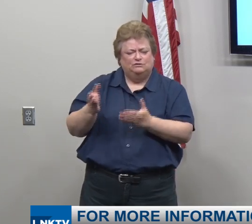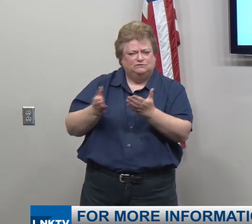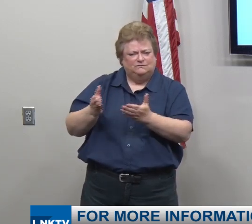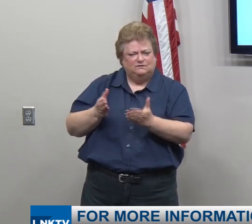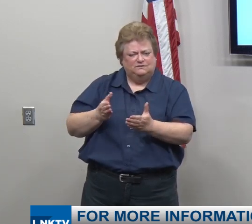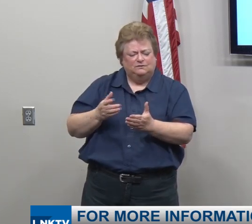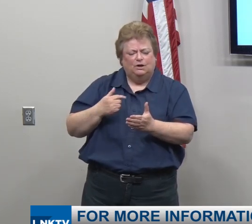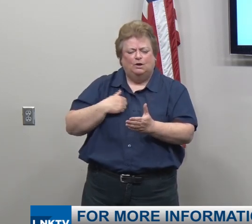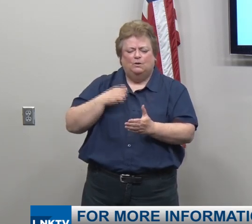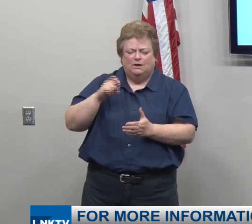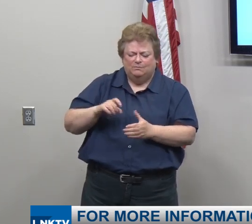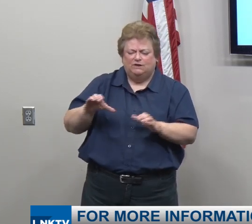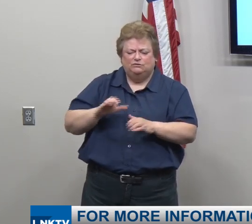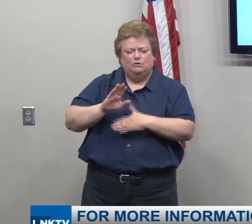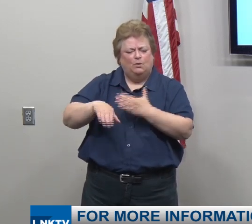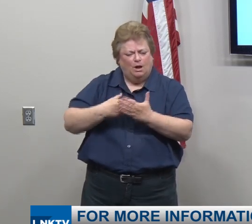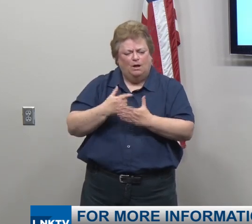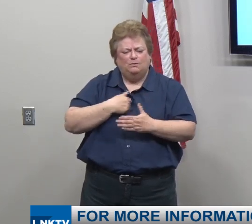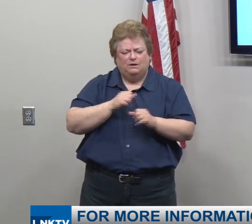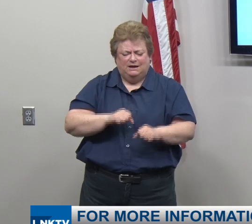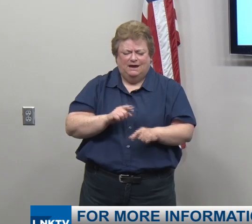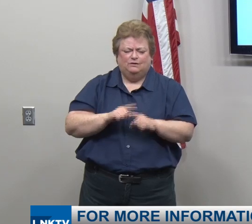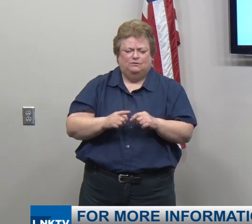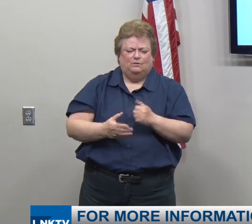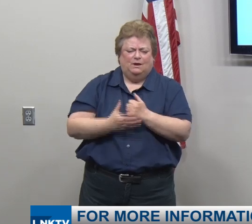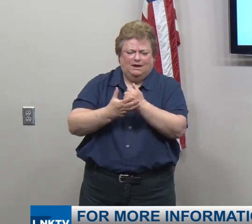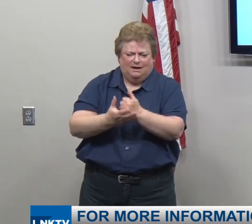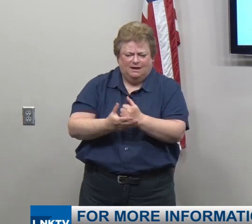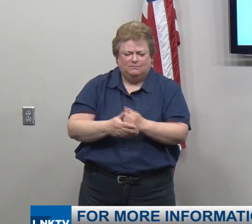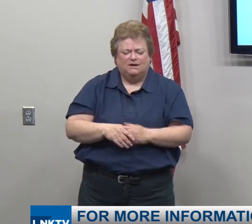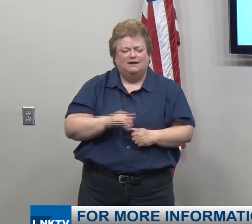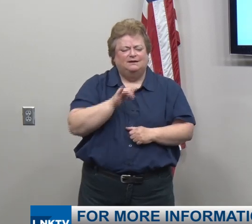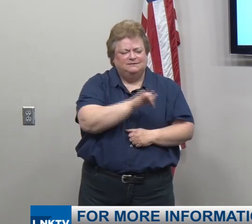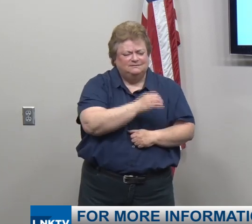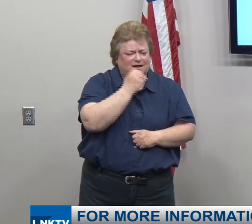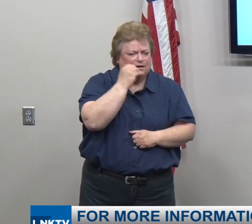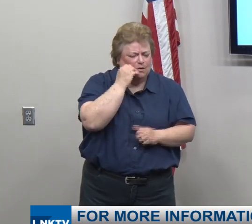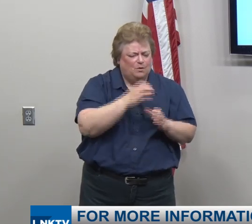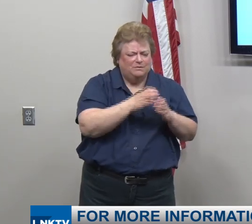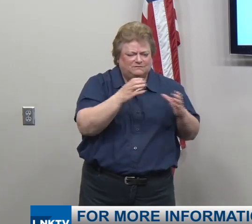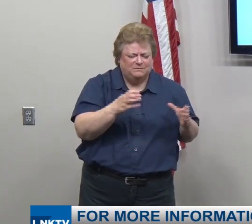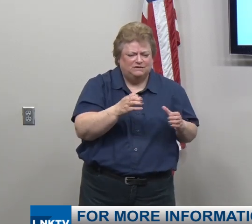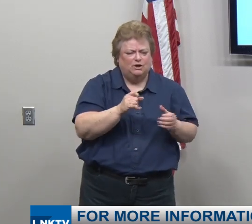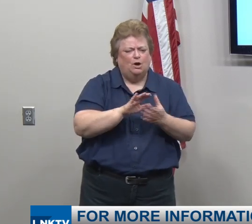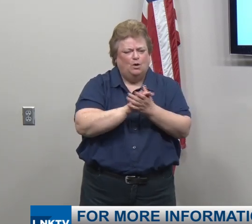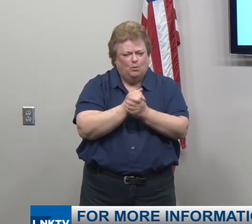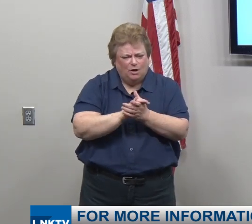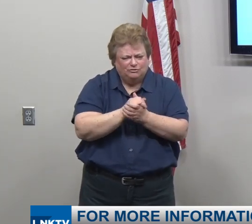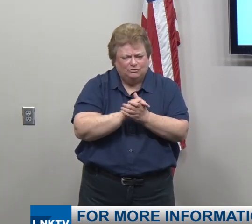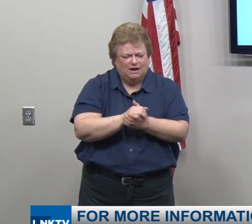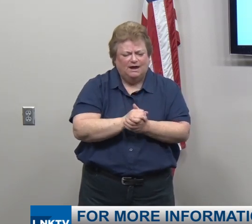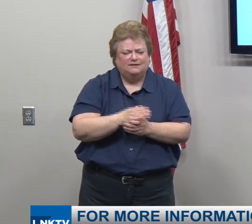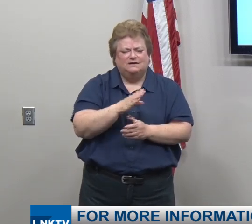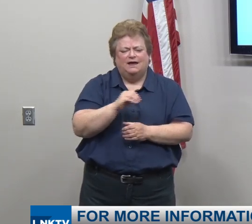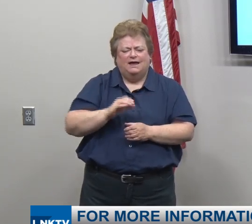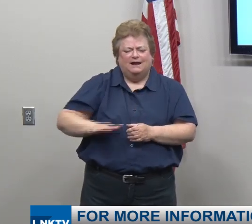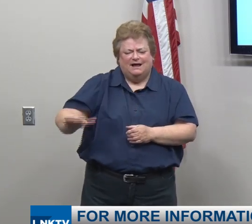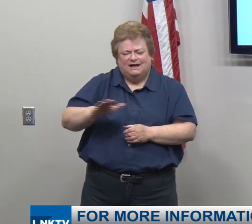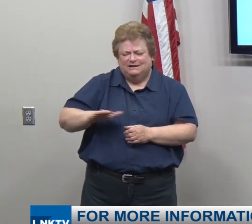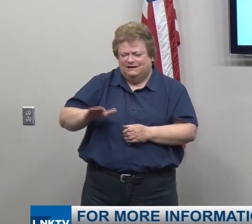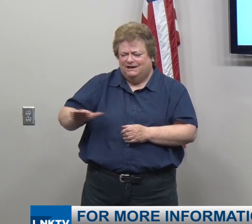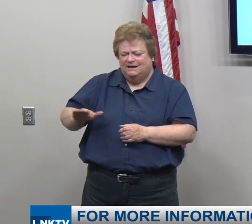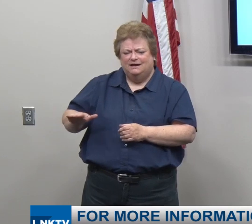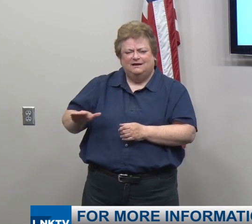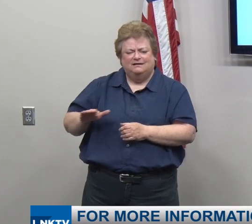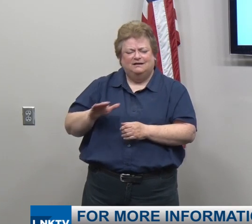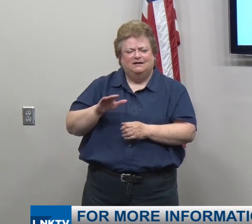fight. Stay home as much as possible. Wash your hands often and disinfect common surfaces. If you